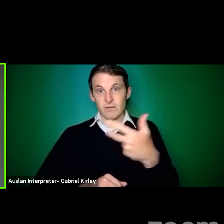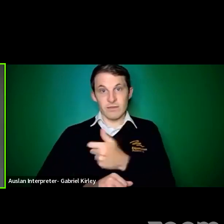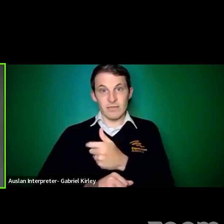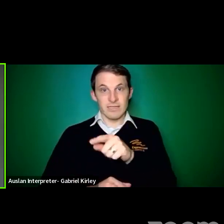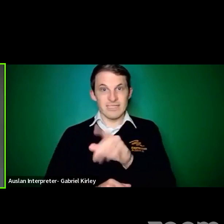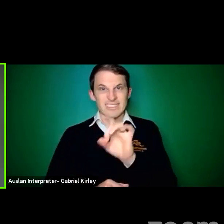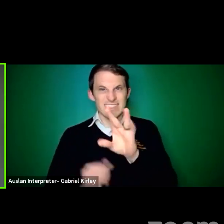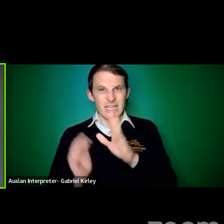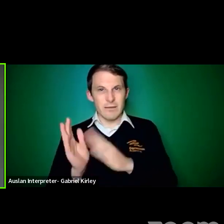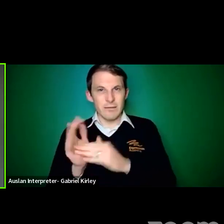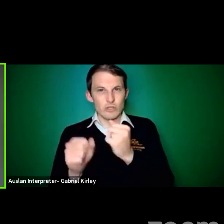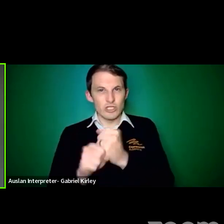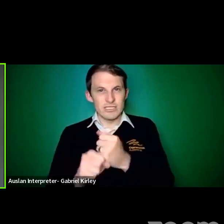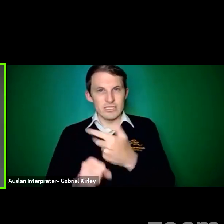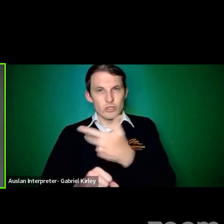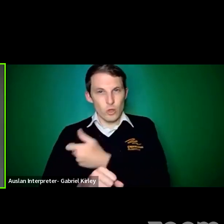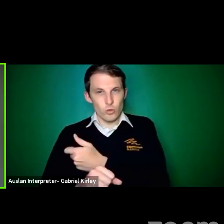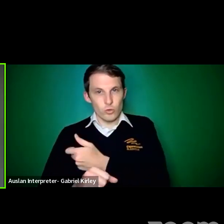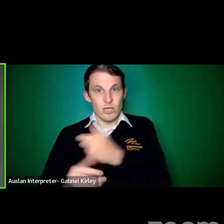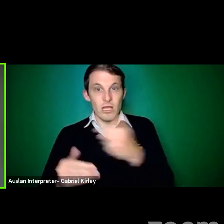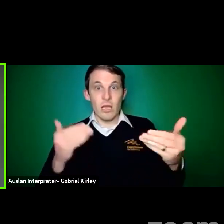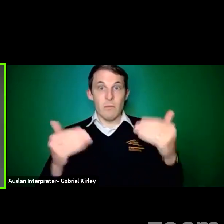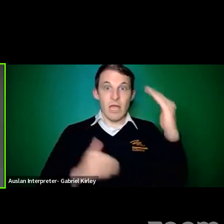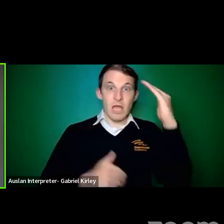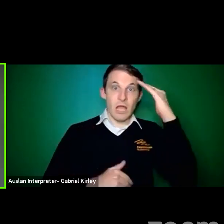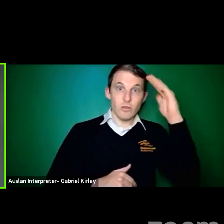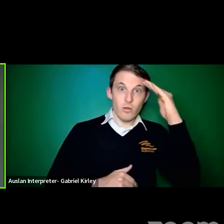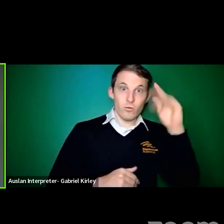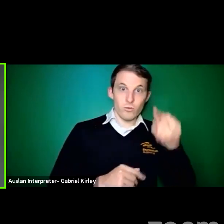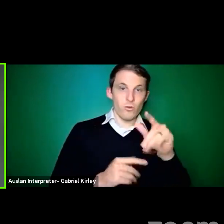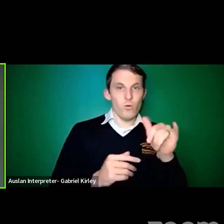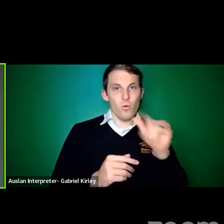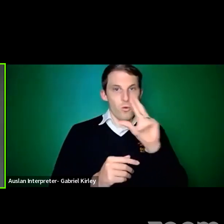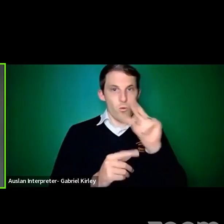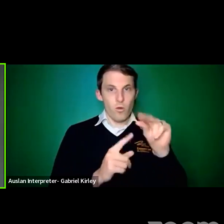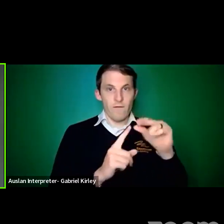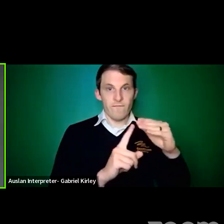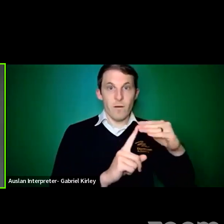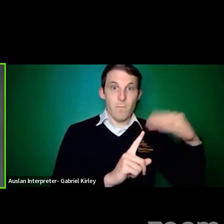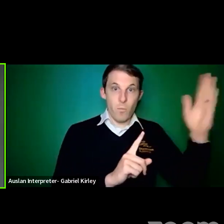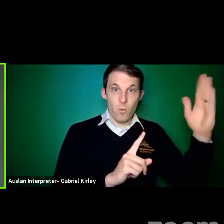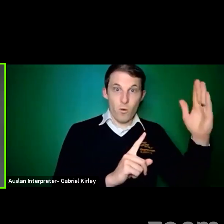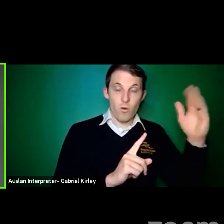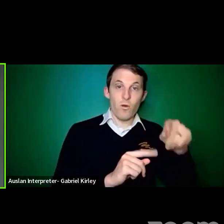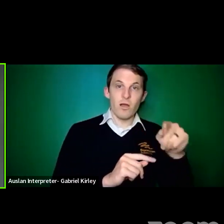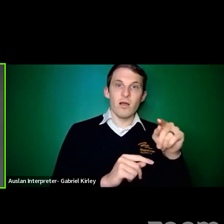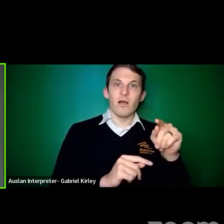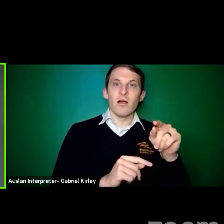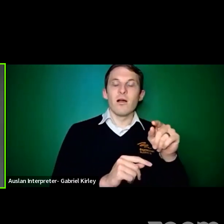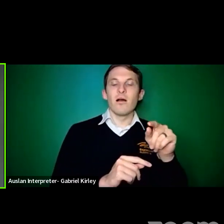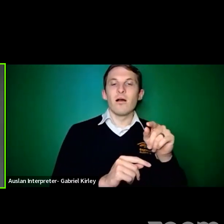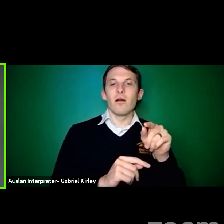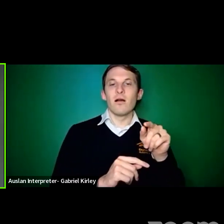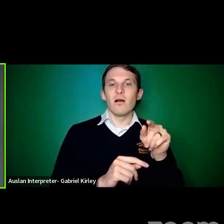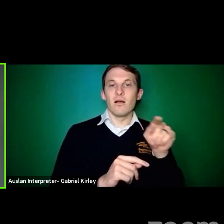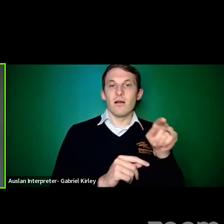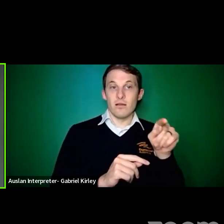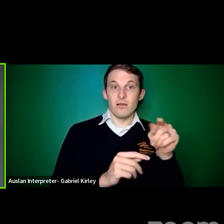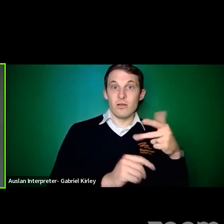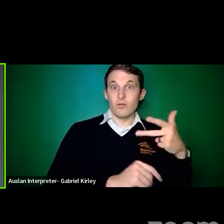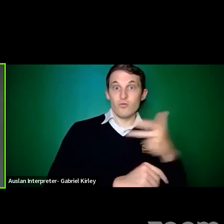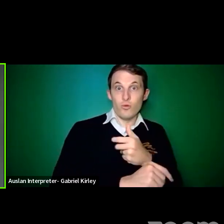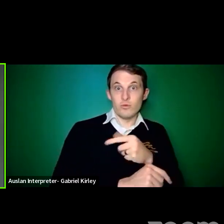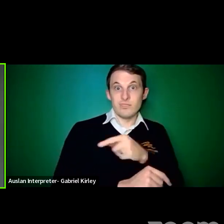third of the dose that's given to the kids who are 12 and above and to adults. And the reason for that is they found that at that